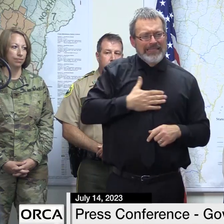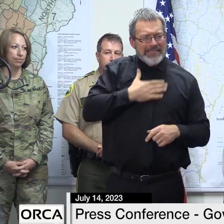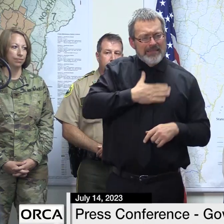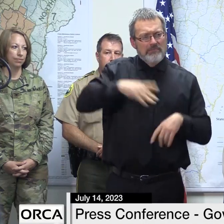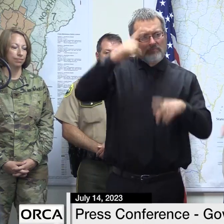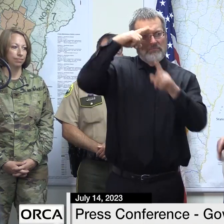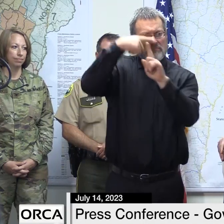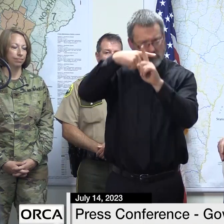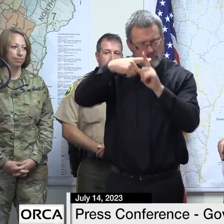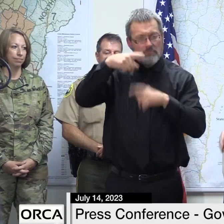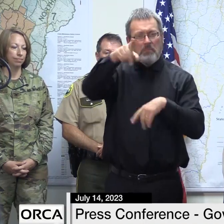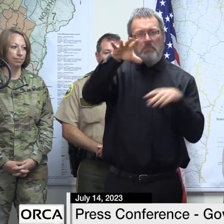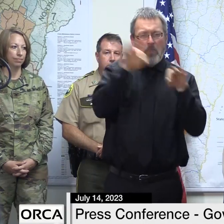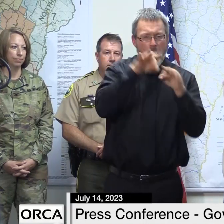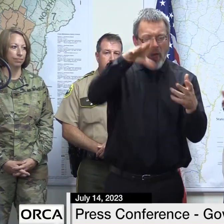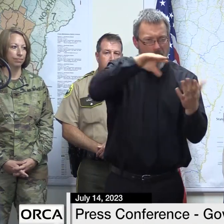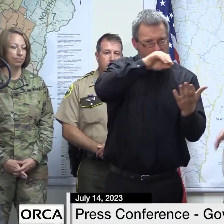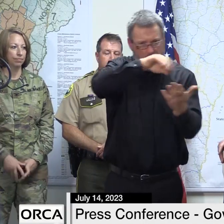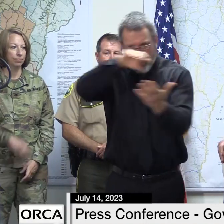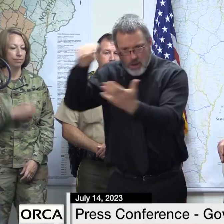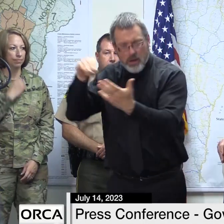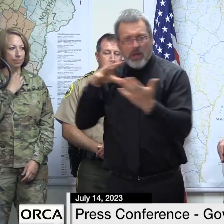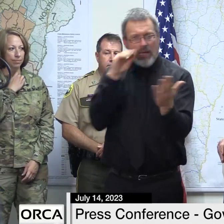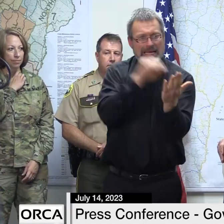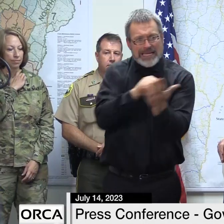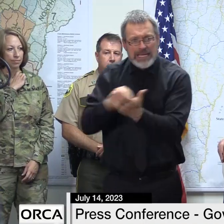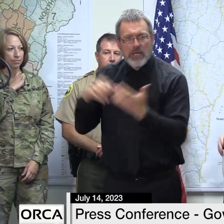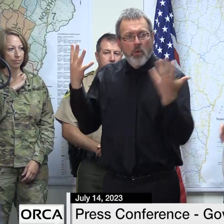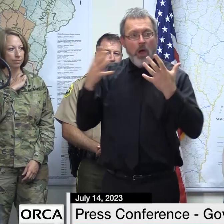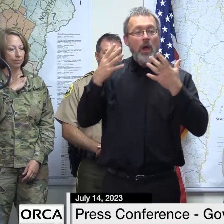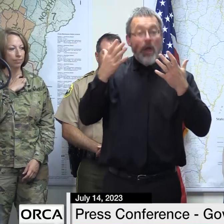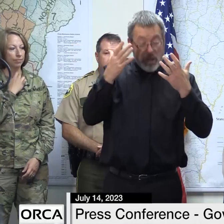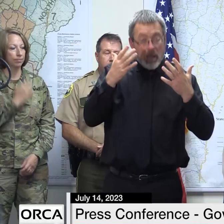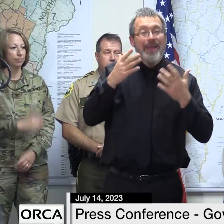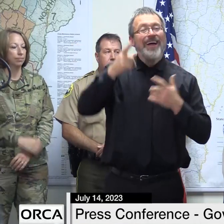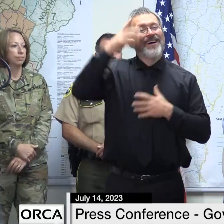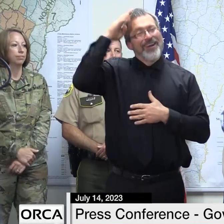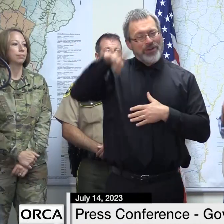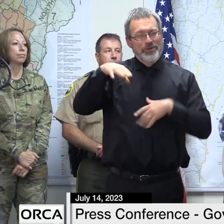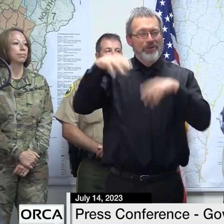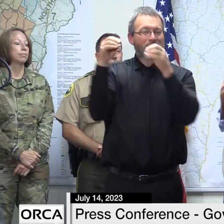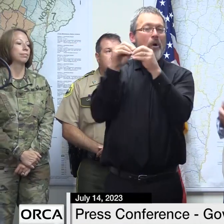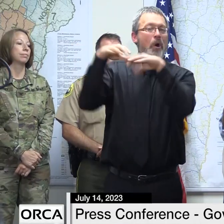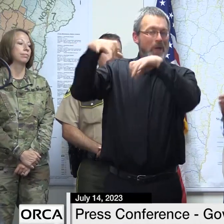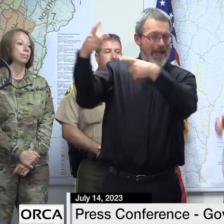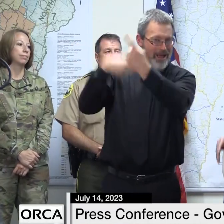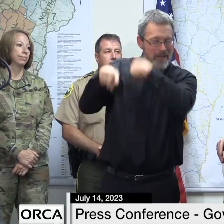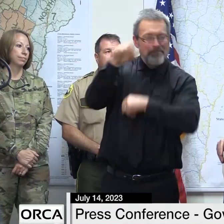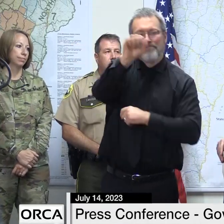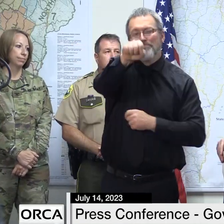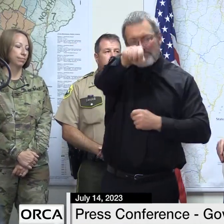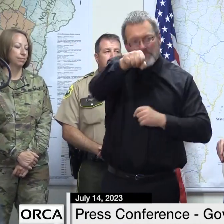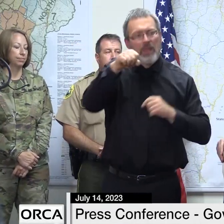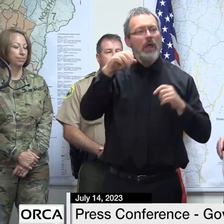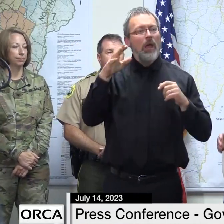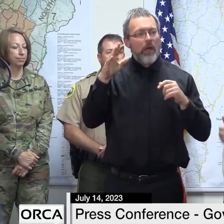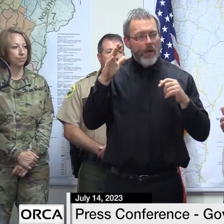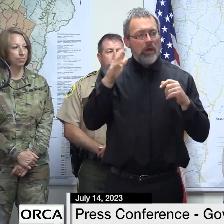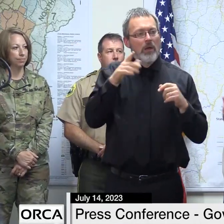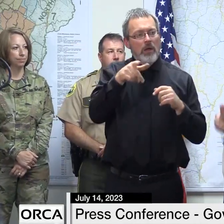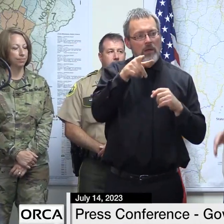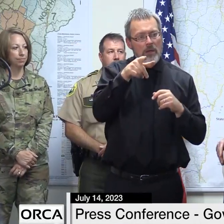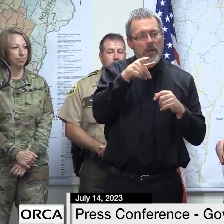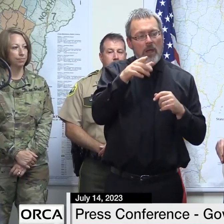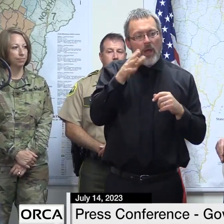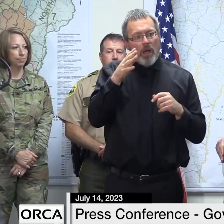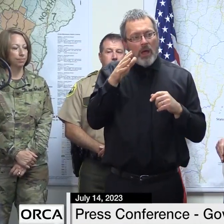storms. There's one on Sunday, another one on Tuesday, and then it appears that we're just going back into our pattern of